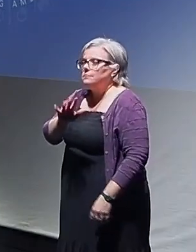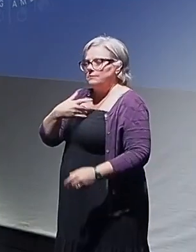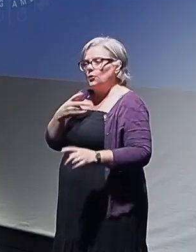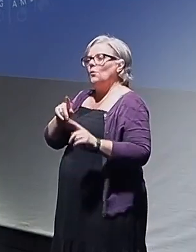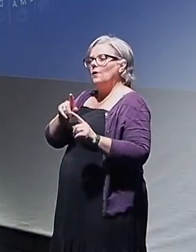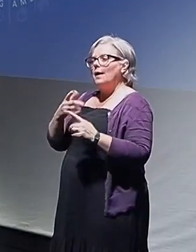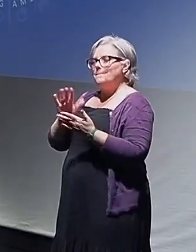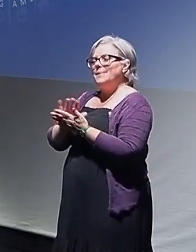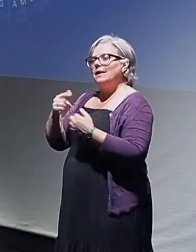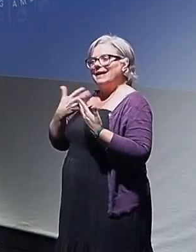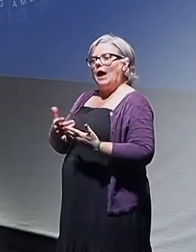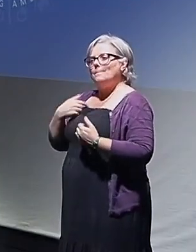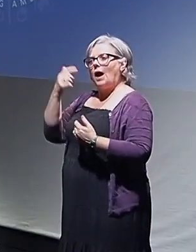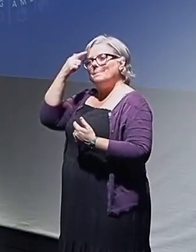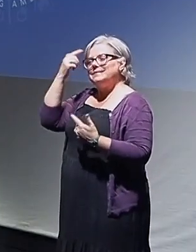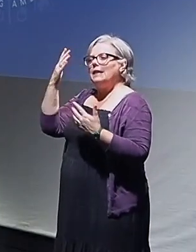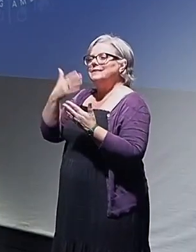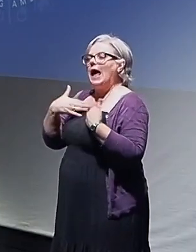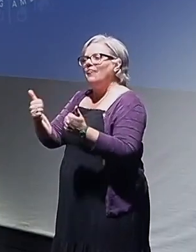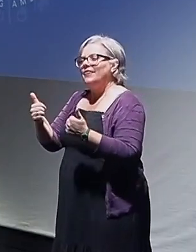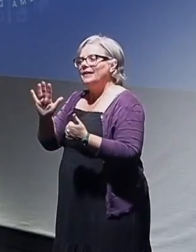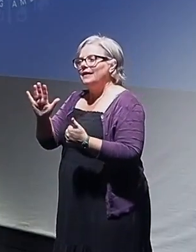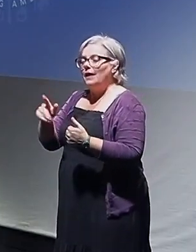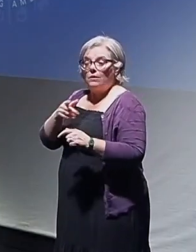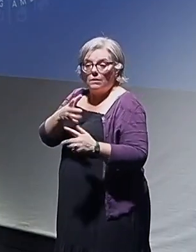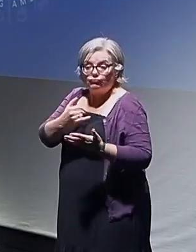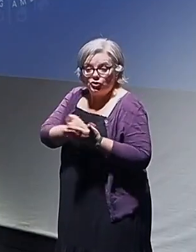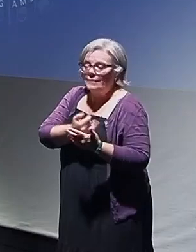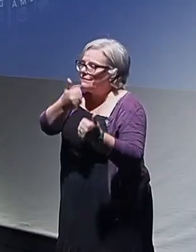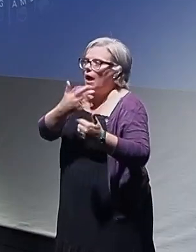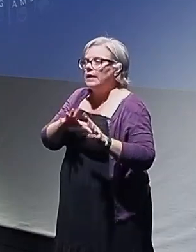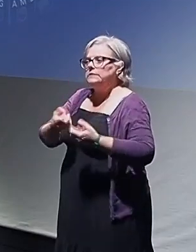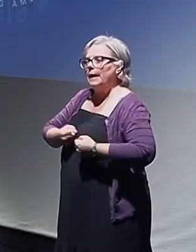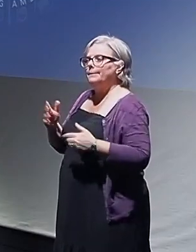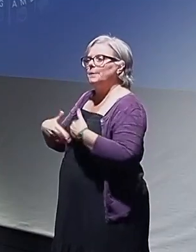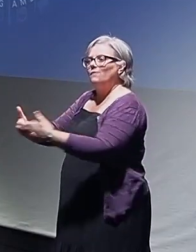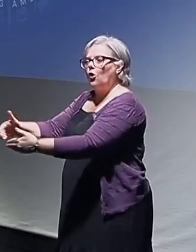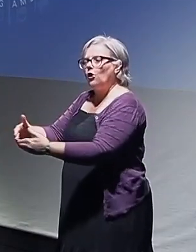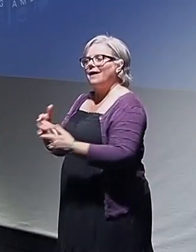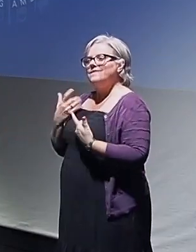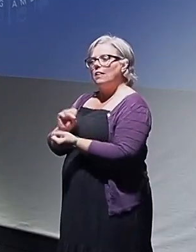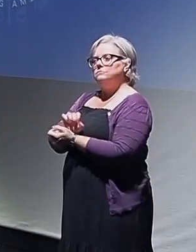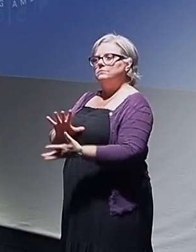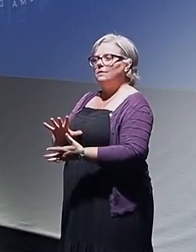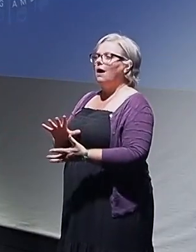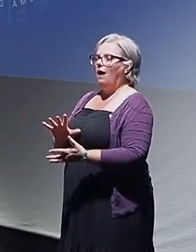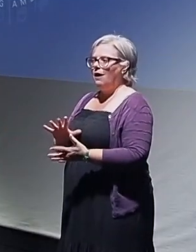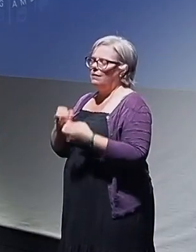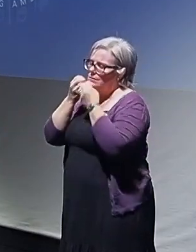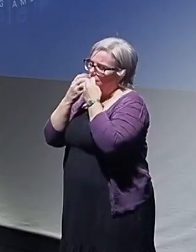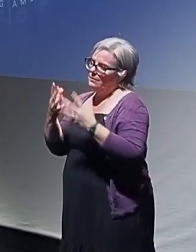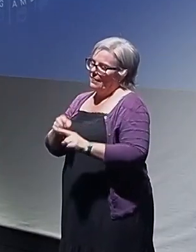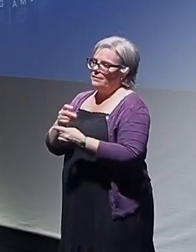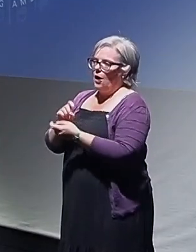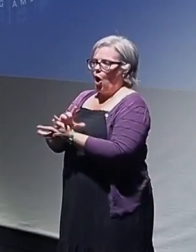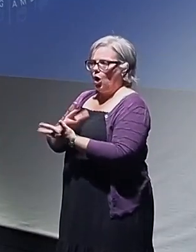like healthy mentality where I'm like, cool, that's not meant for me. And that's really freeing. That takes a long time and a